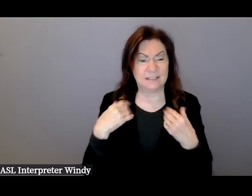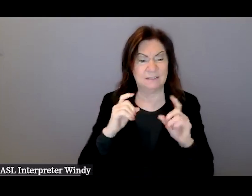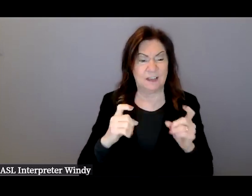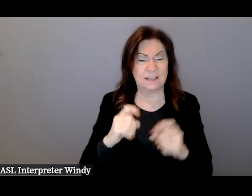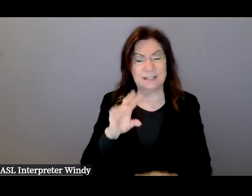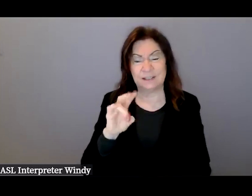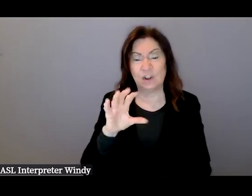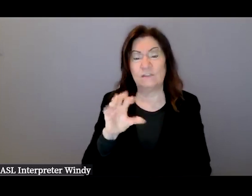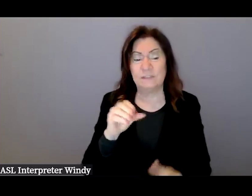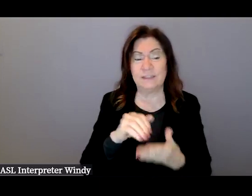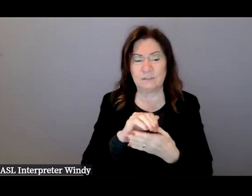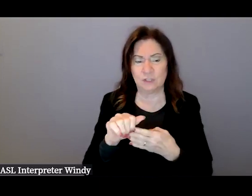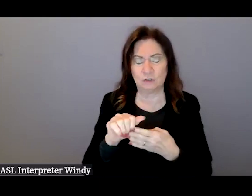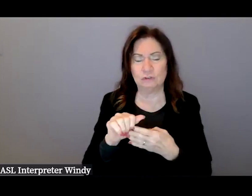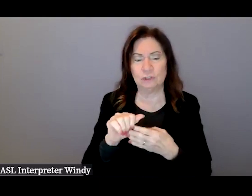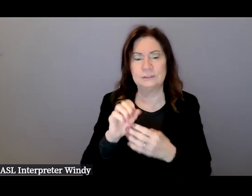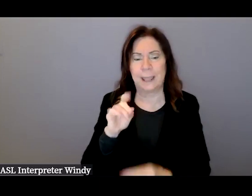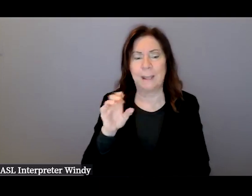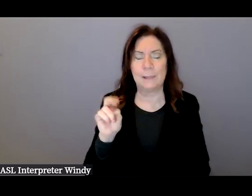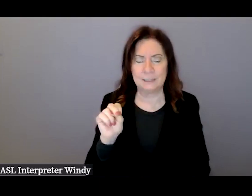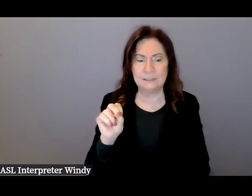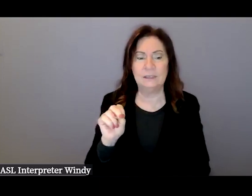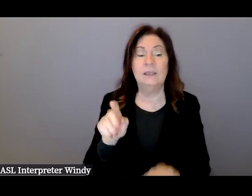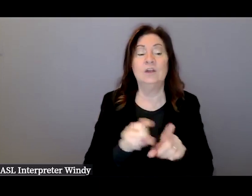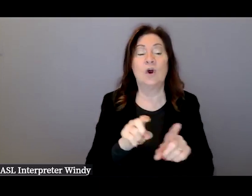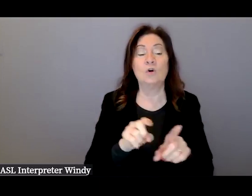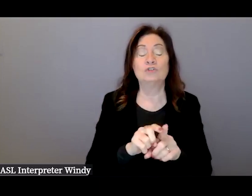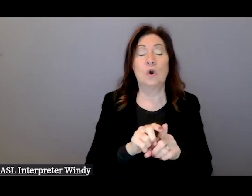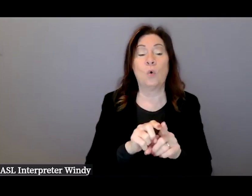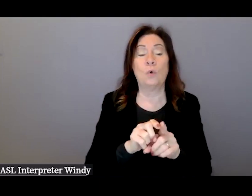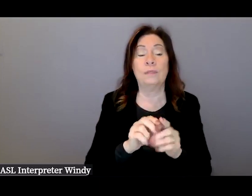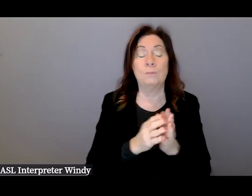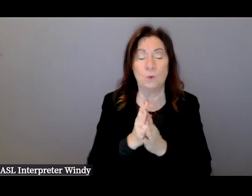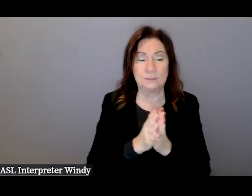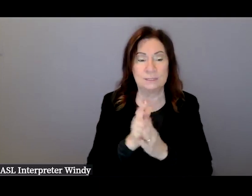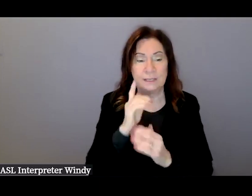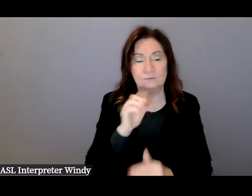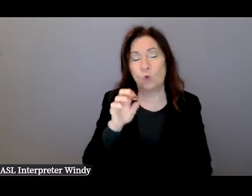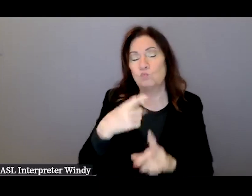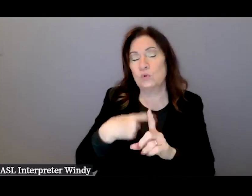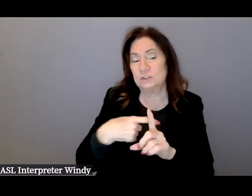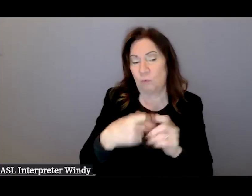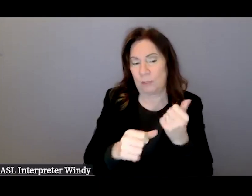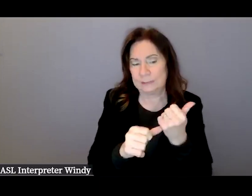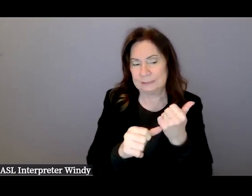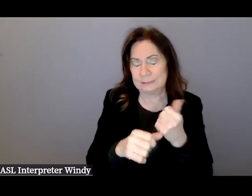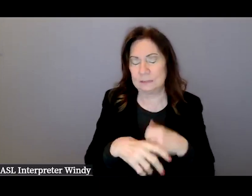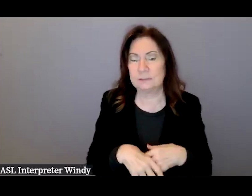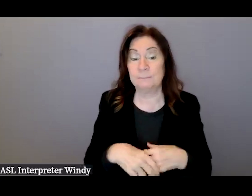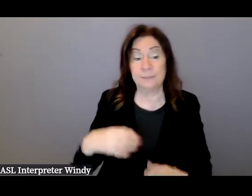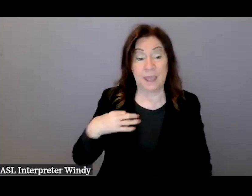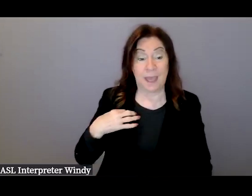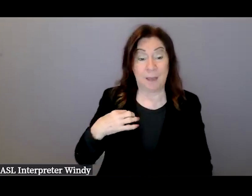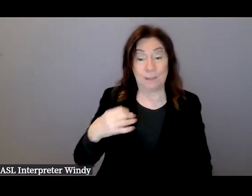$750,000 to Eblin Charities and Grace Covenant Presbyterian for rental assistance. Applications for